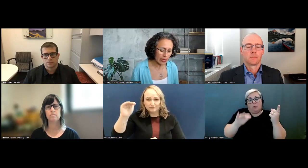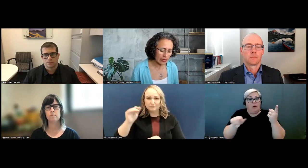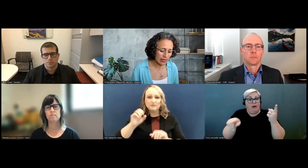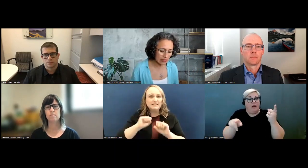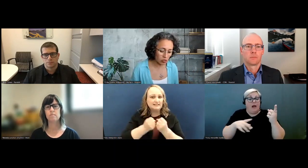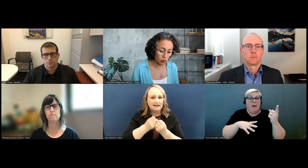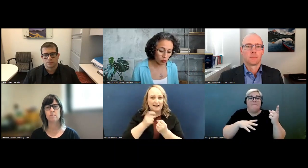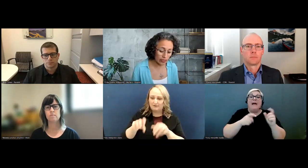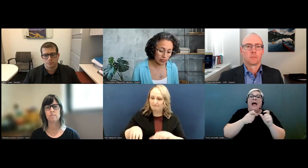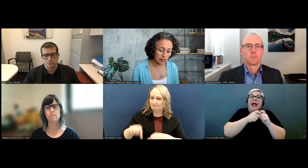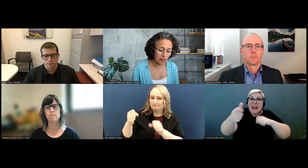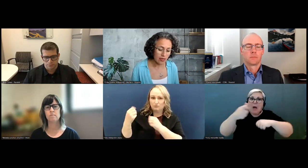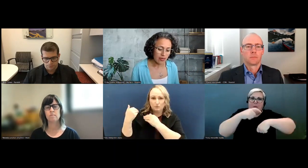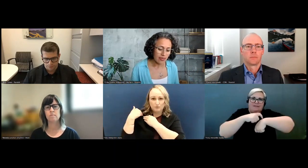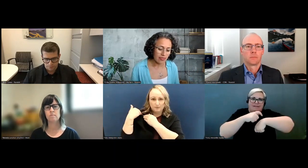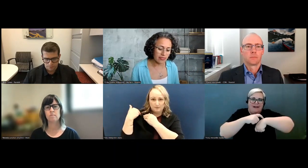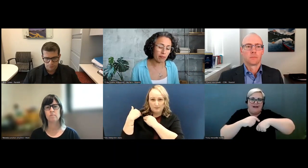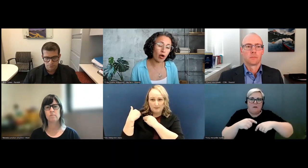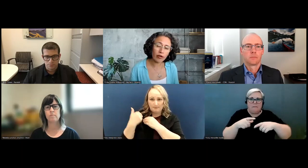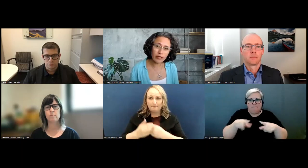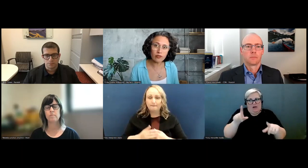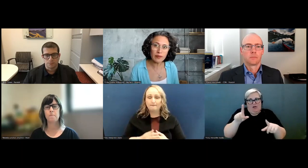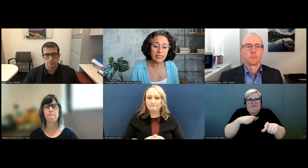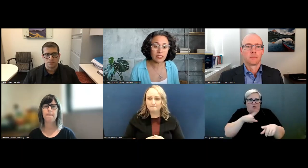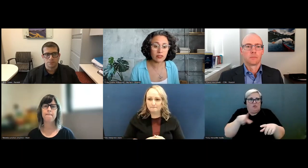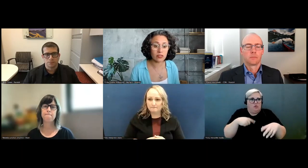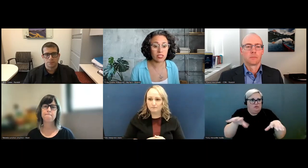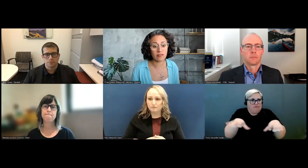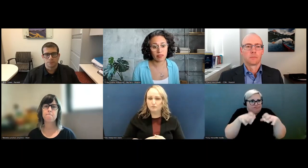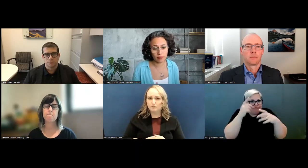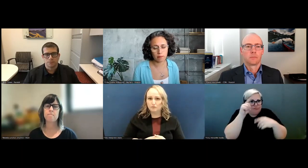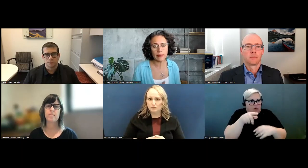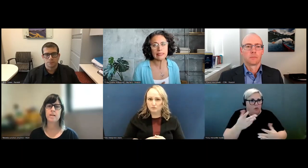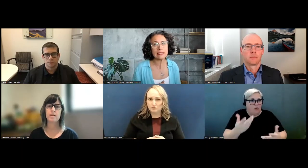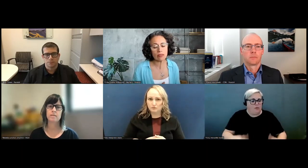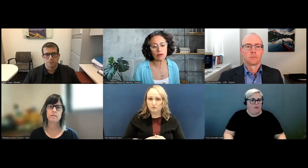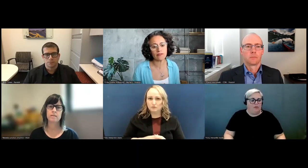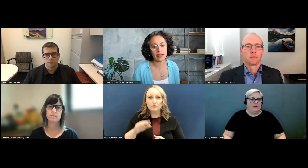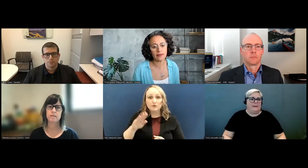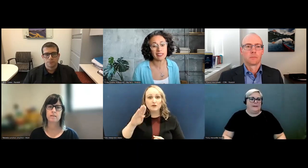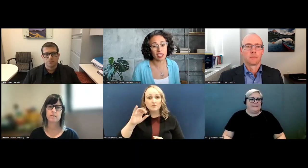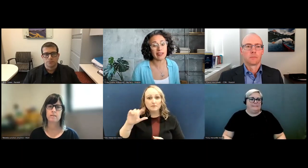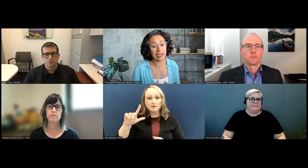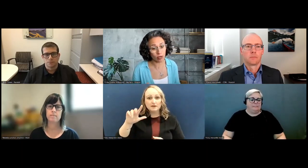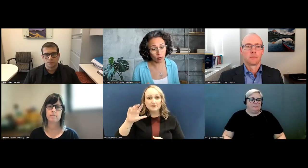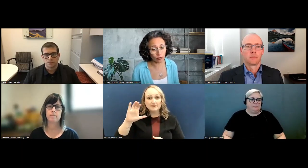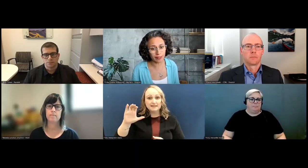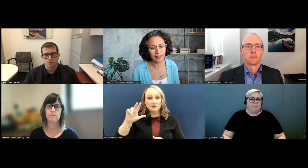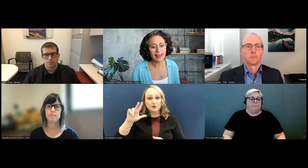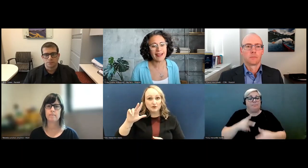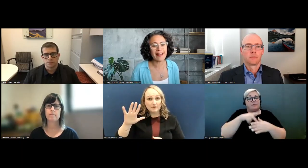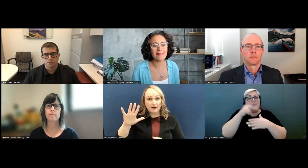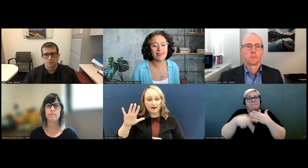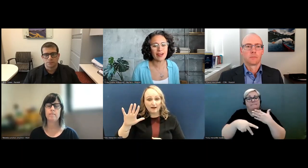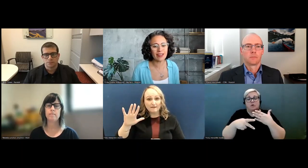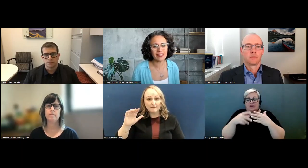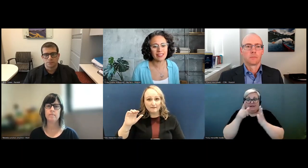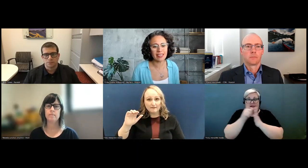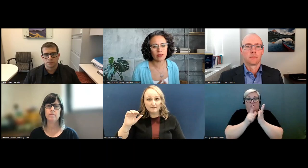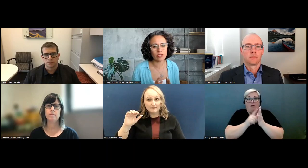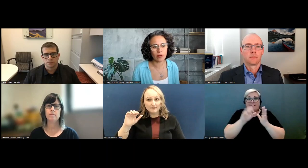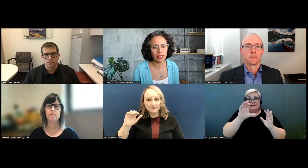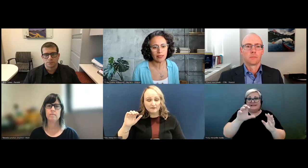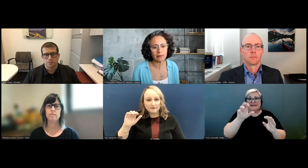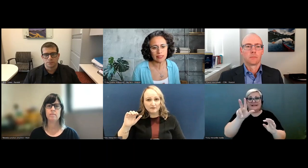So, what the progress of Bill C-35 is not as hopeful. There